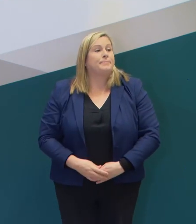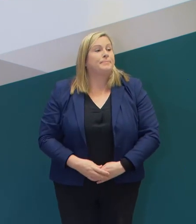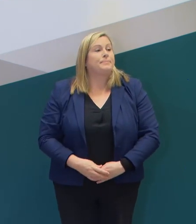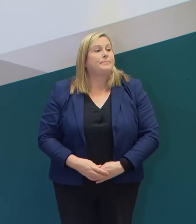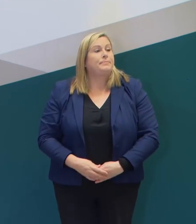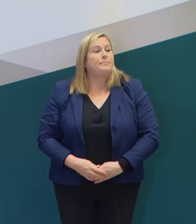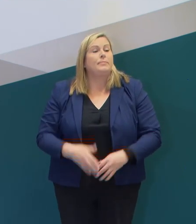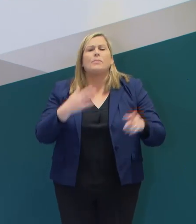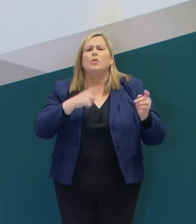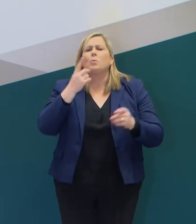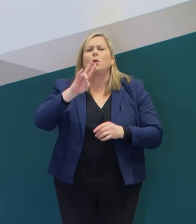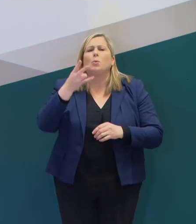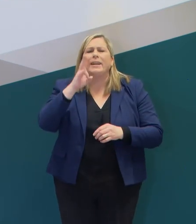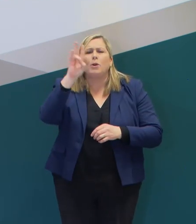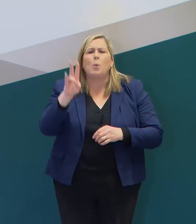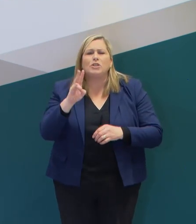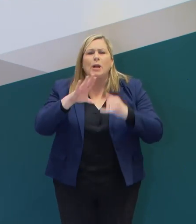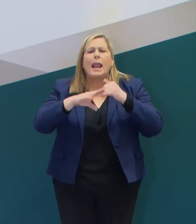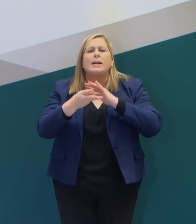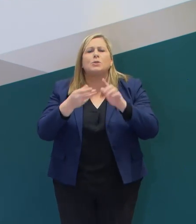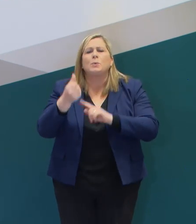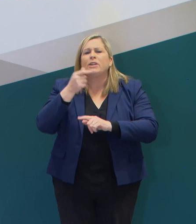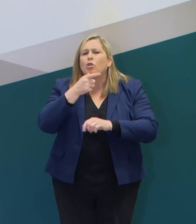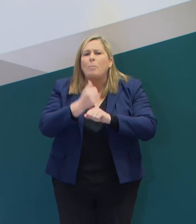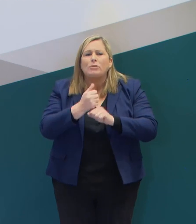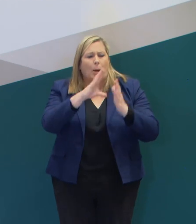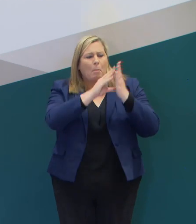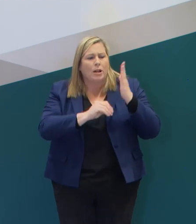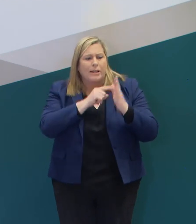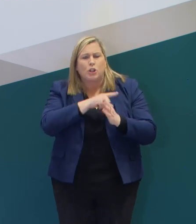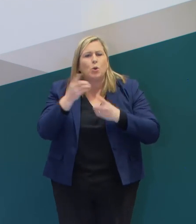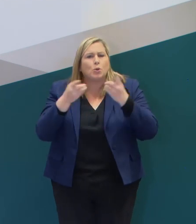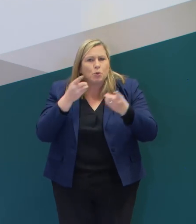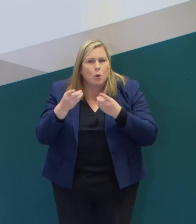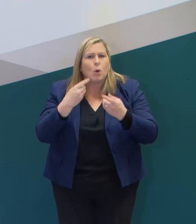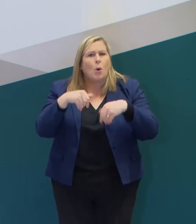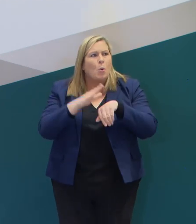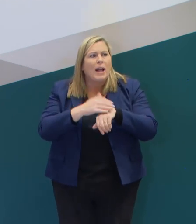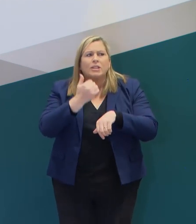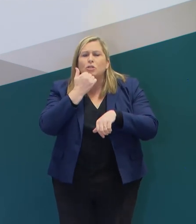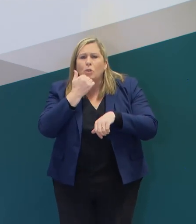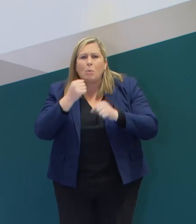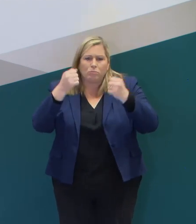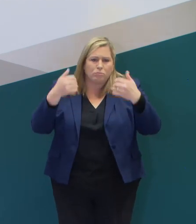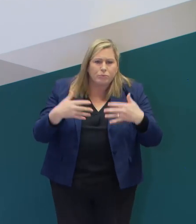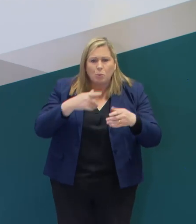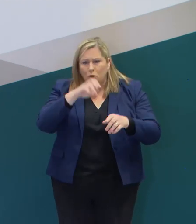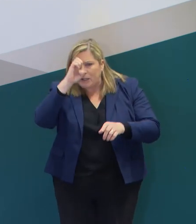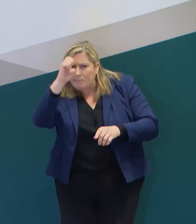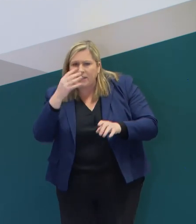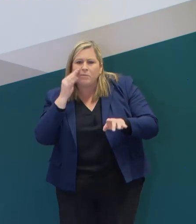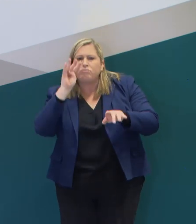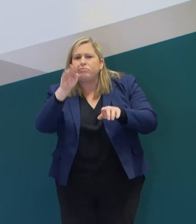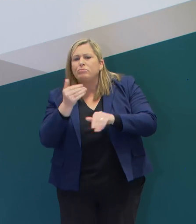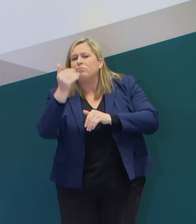Just one fairly quick question. Last week you spoke about modelling that you'd been doing as regards where you figured the numbers of cases might go. You'd suggested